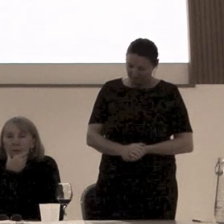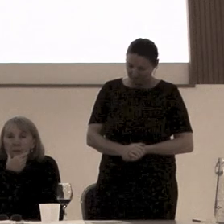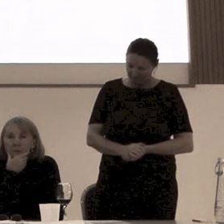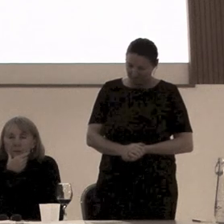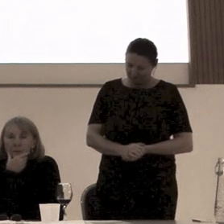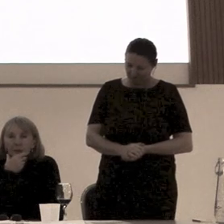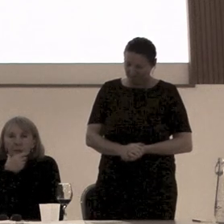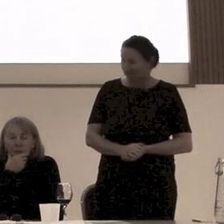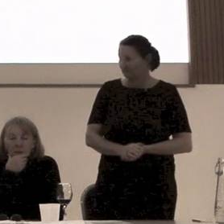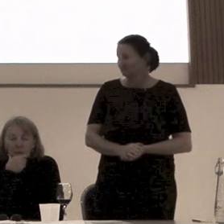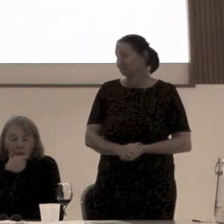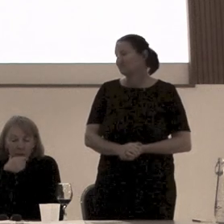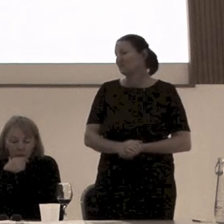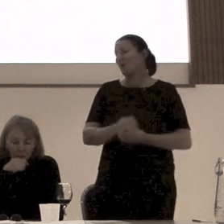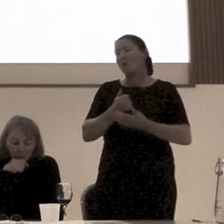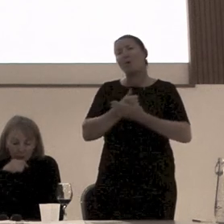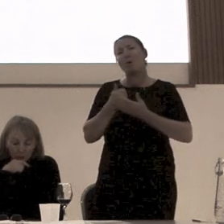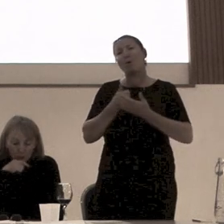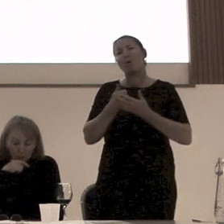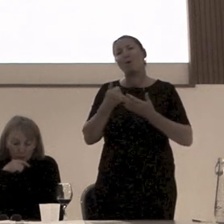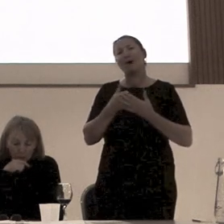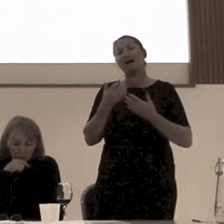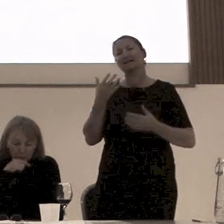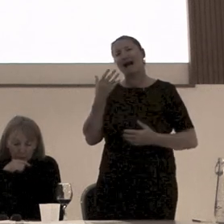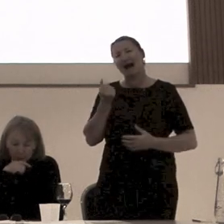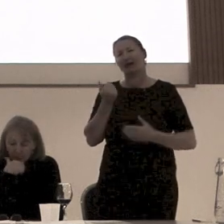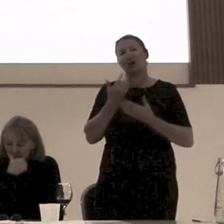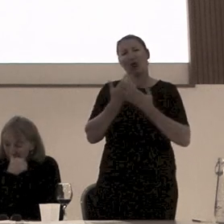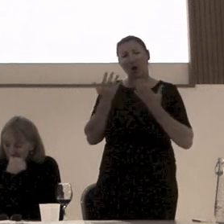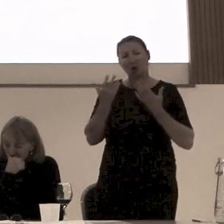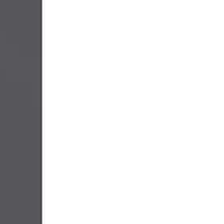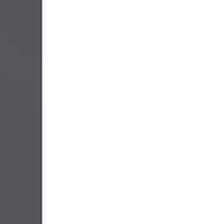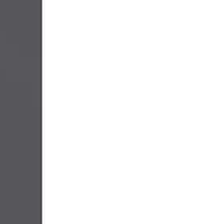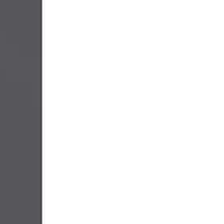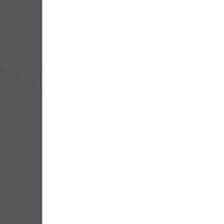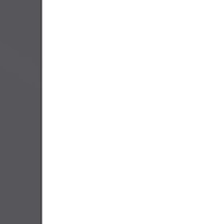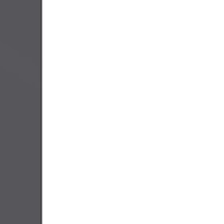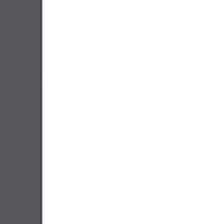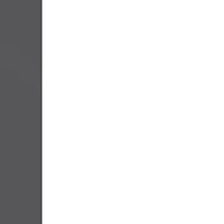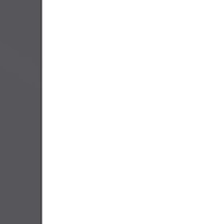I've always had lots of best friends.